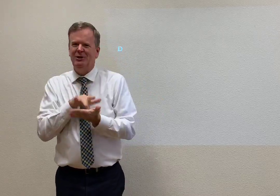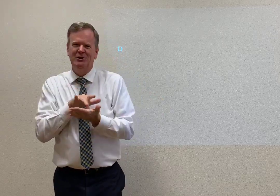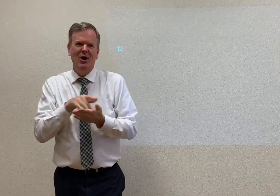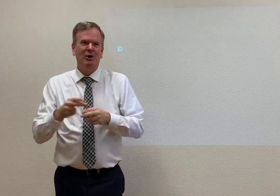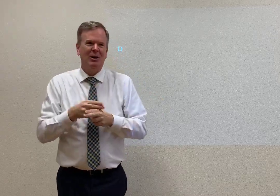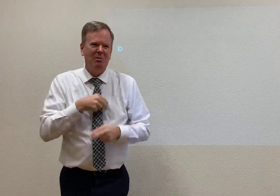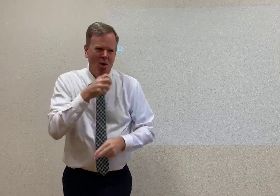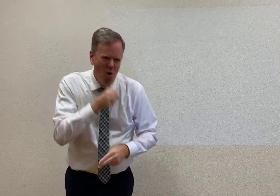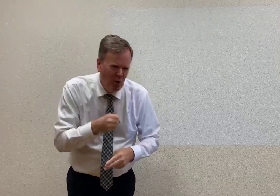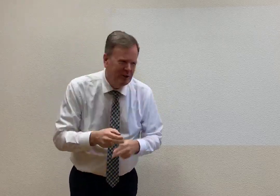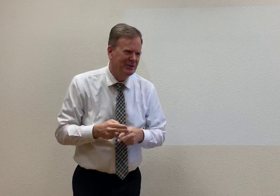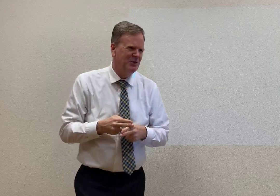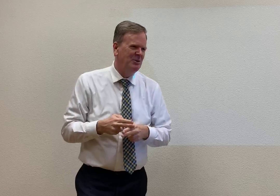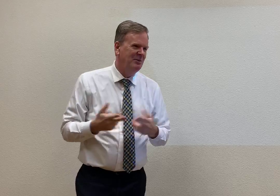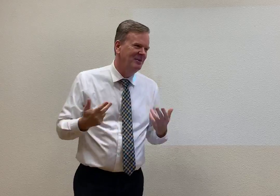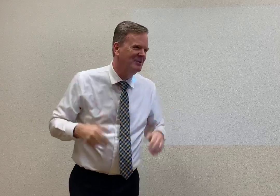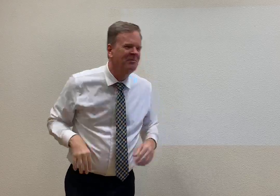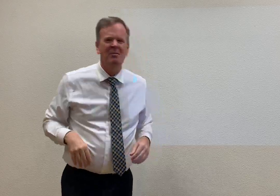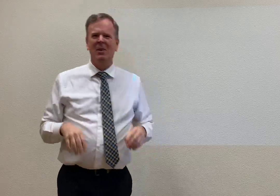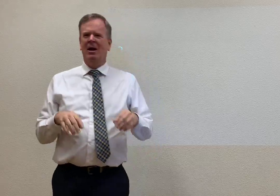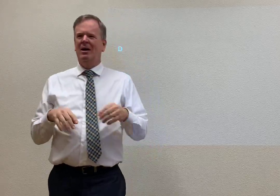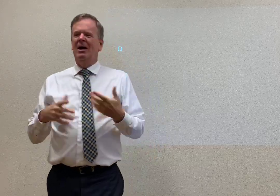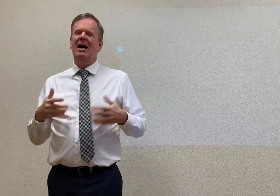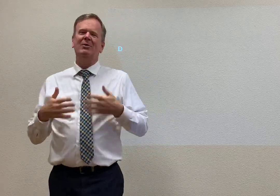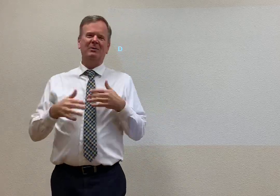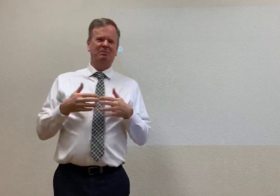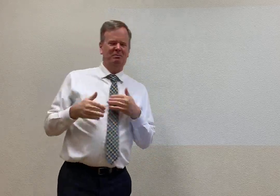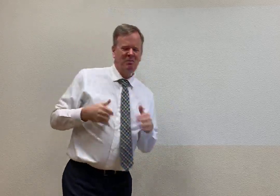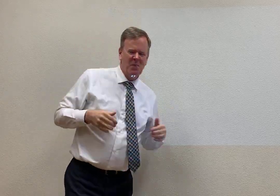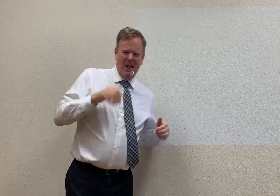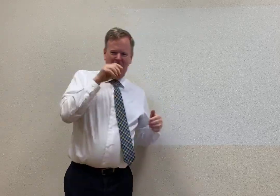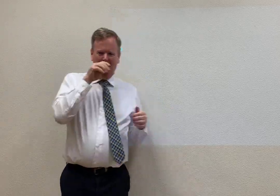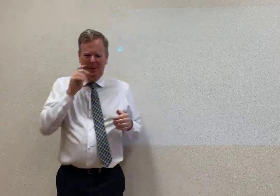marriage. Soon we'll be getting to the old marriage. Anyways.